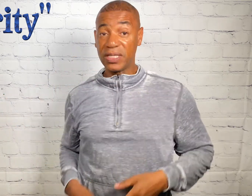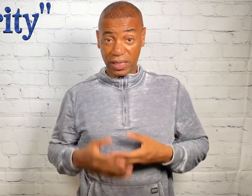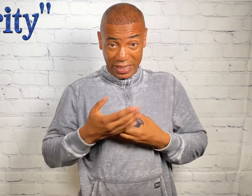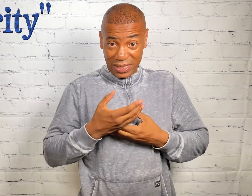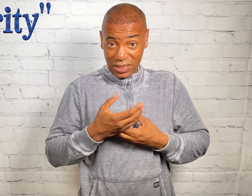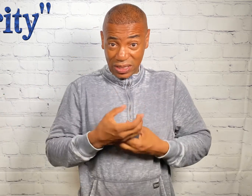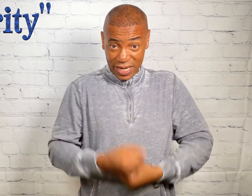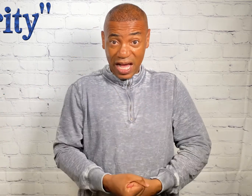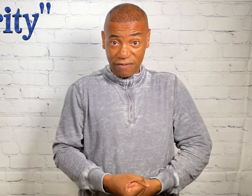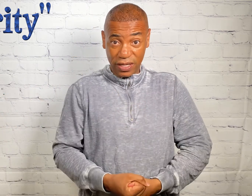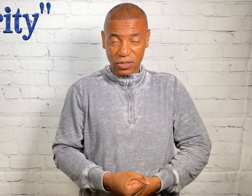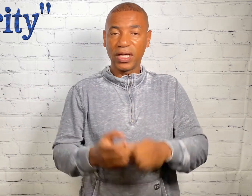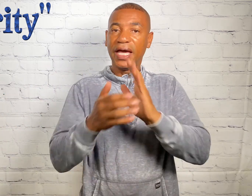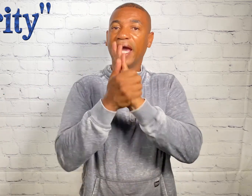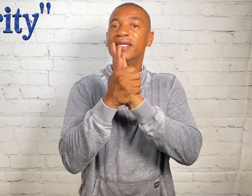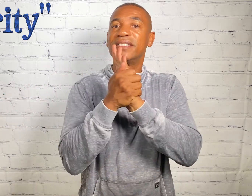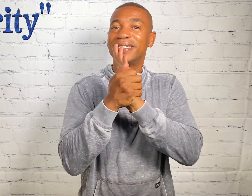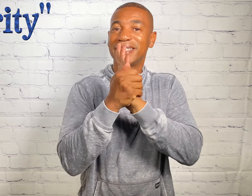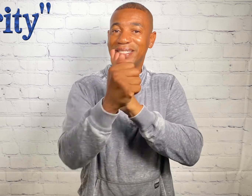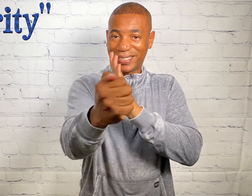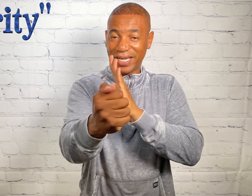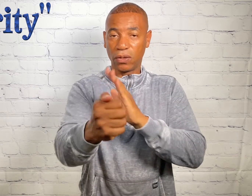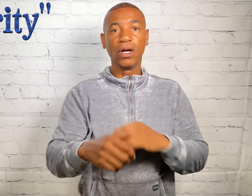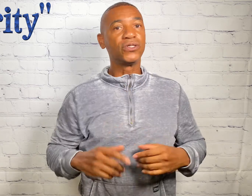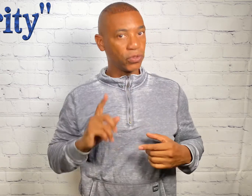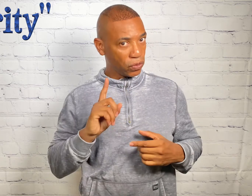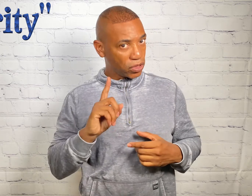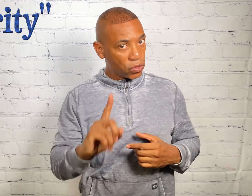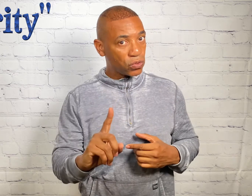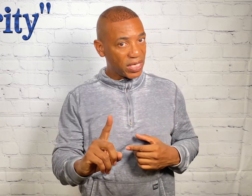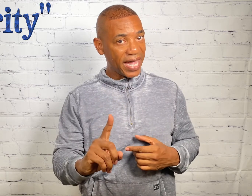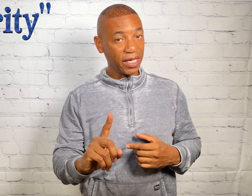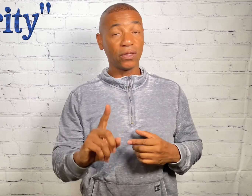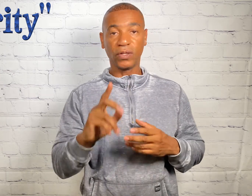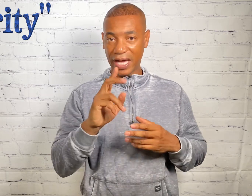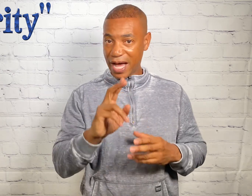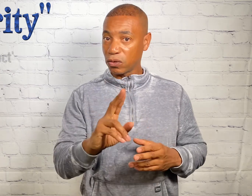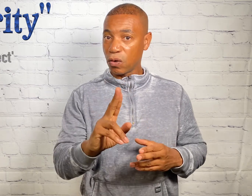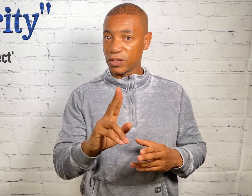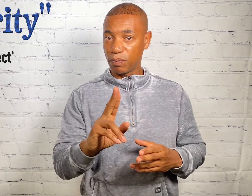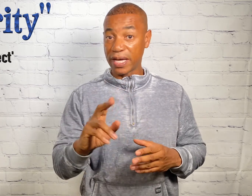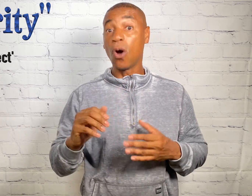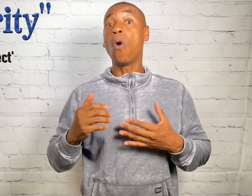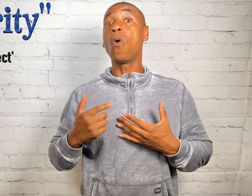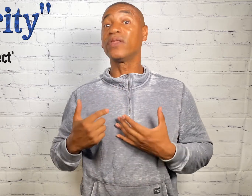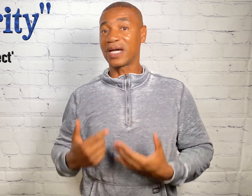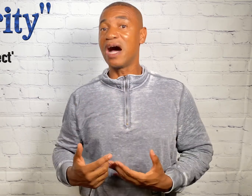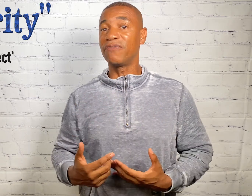Basically, this is the sign confidence, and this is the sign skill. So you can use that, either the honor or respect or the